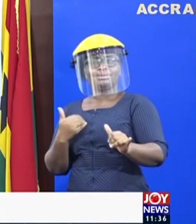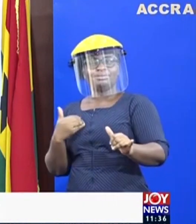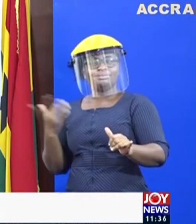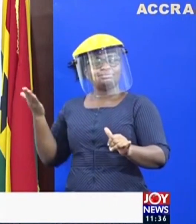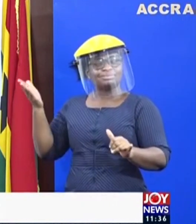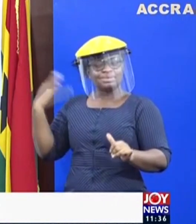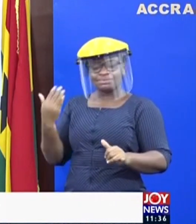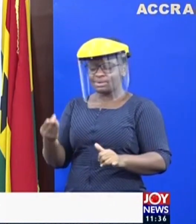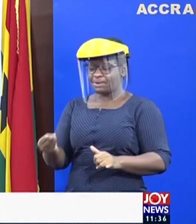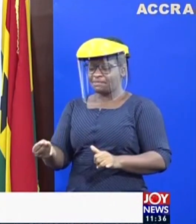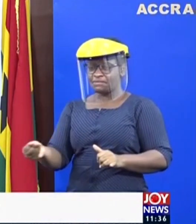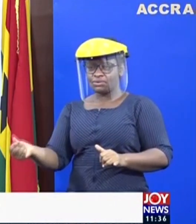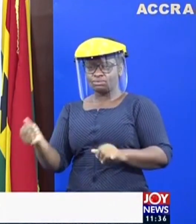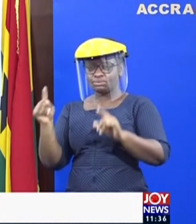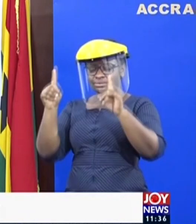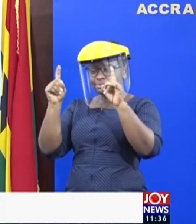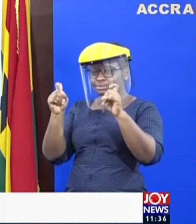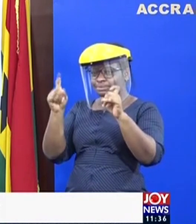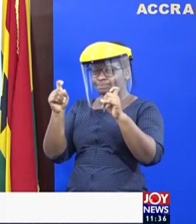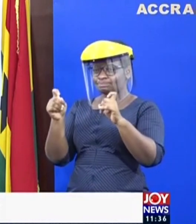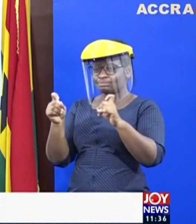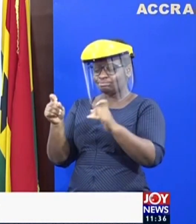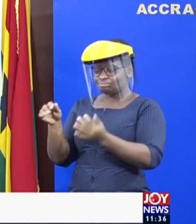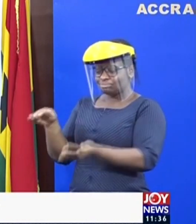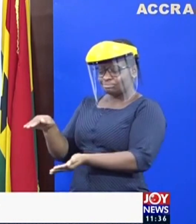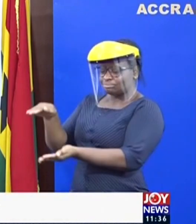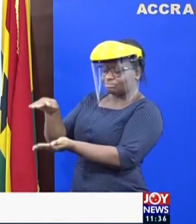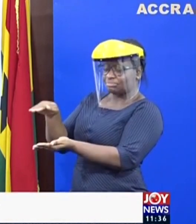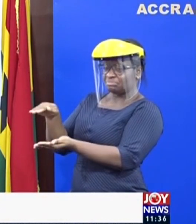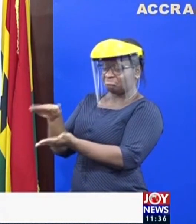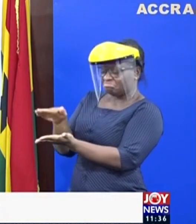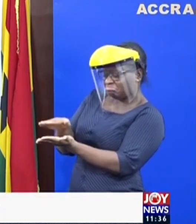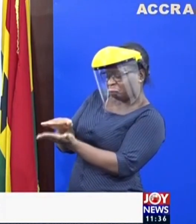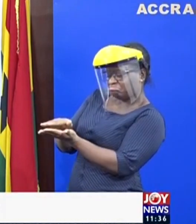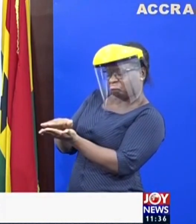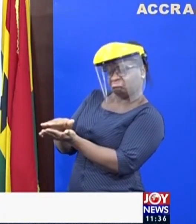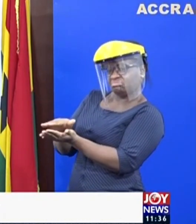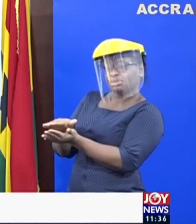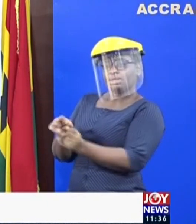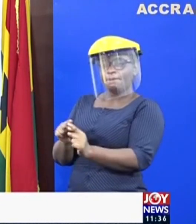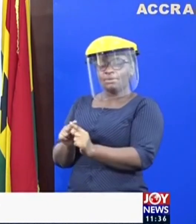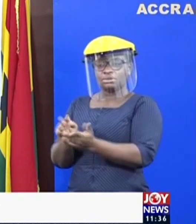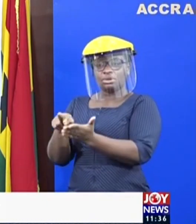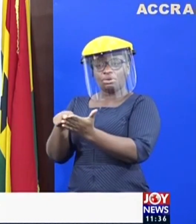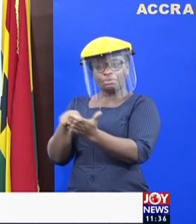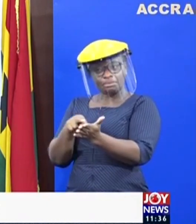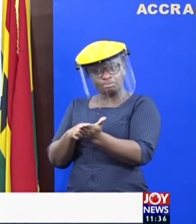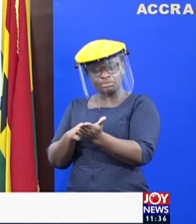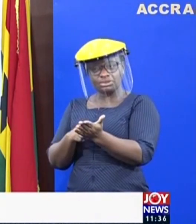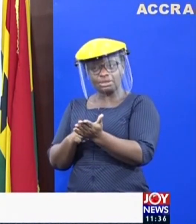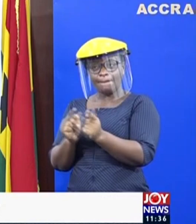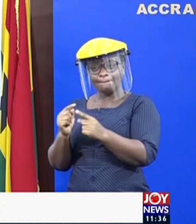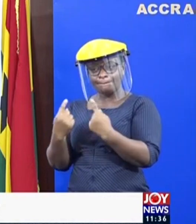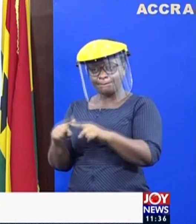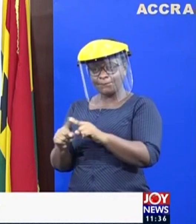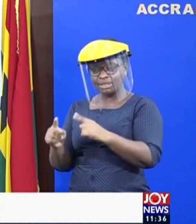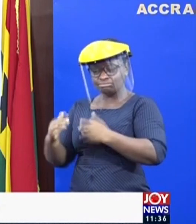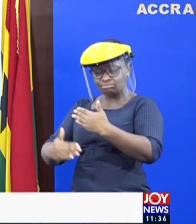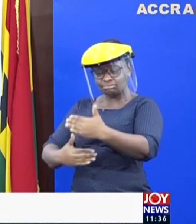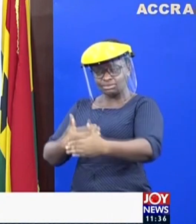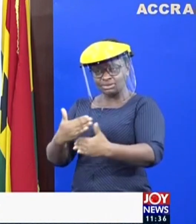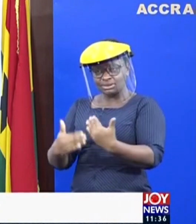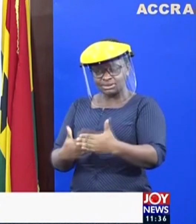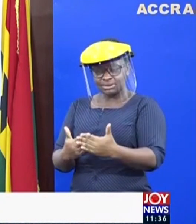a few tests that are coming from the backlog. But these are reports that are being processed. But in terms of processing and